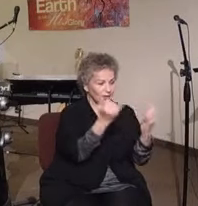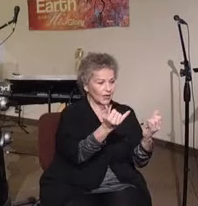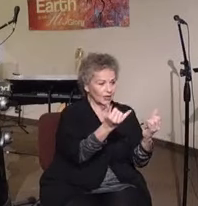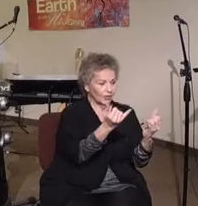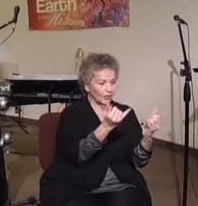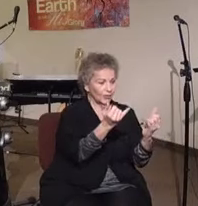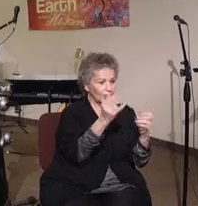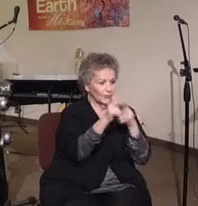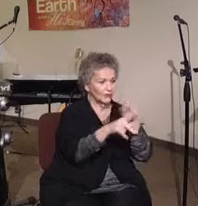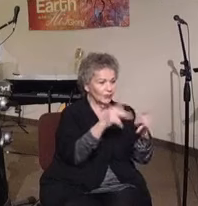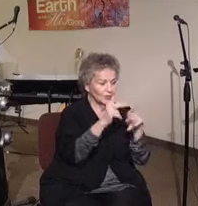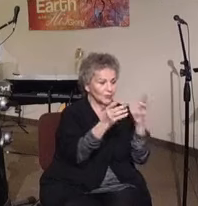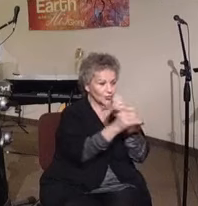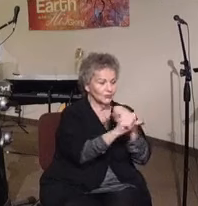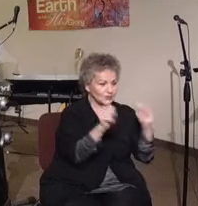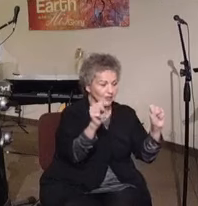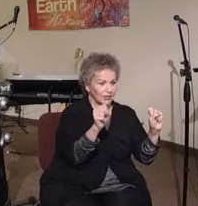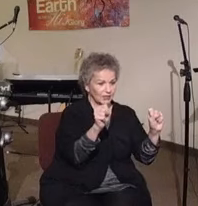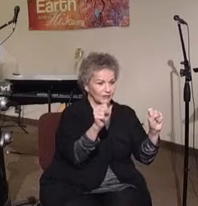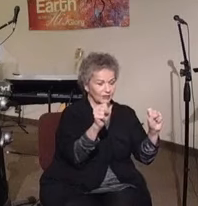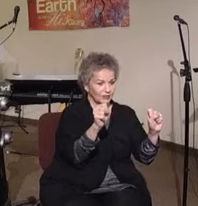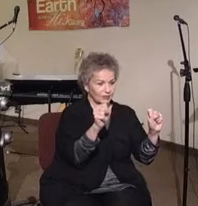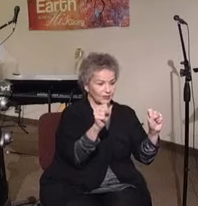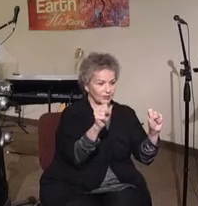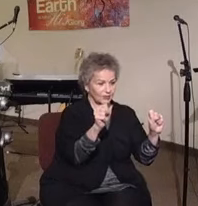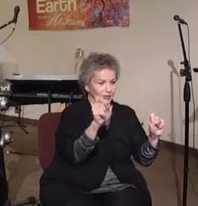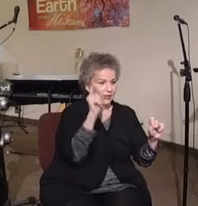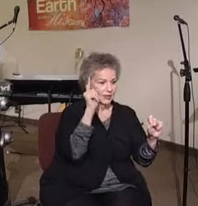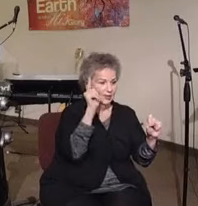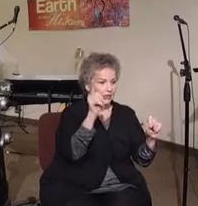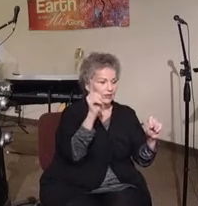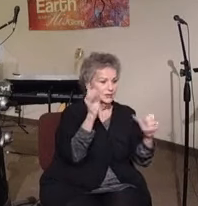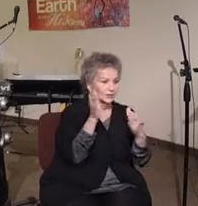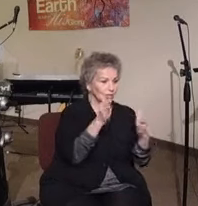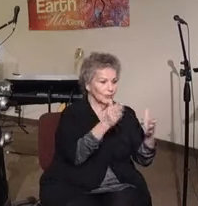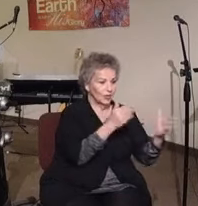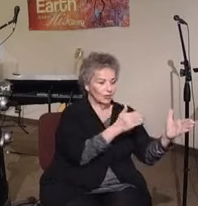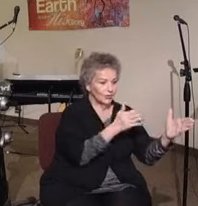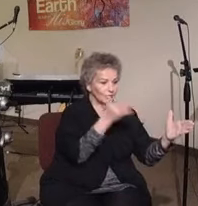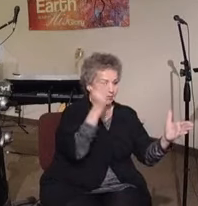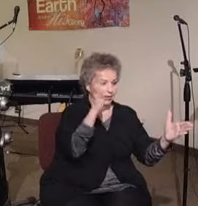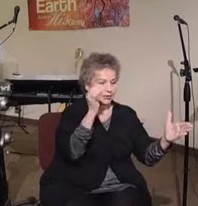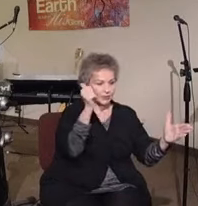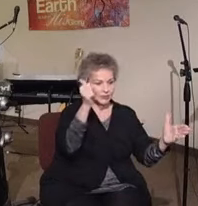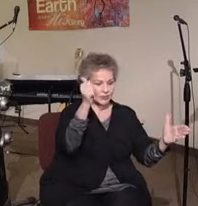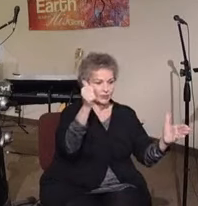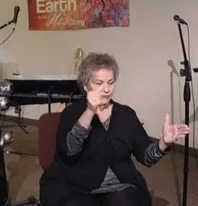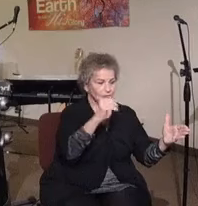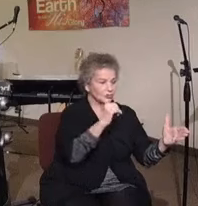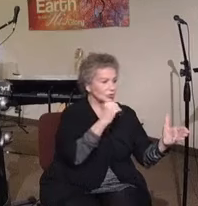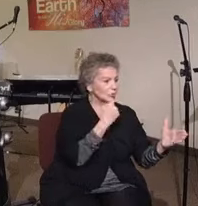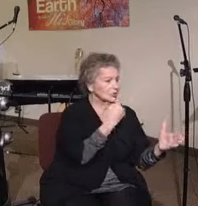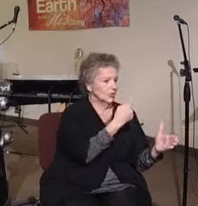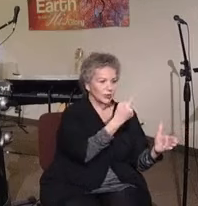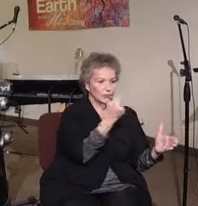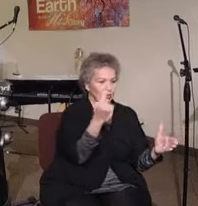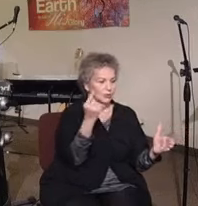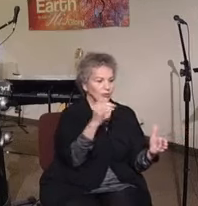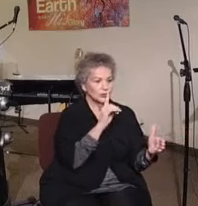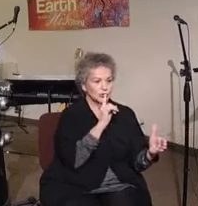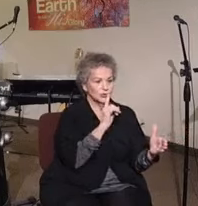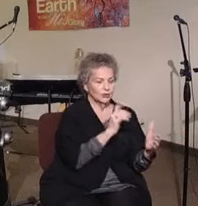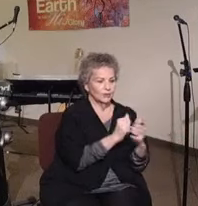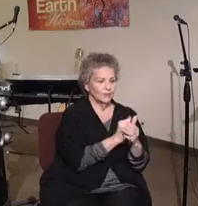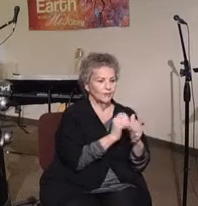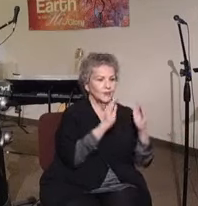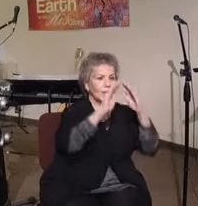those who are saved, he's preparing, don't tell anybody, a